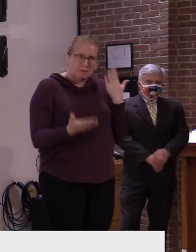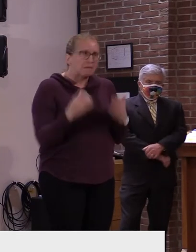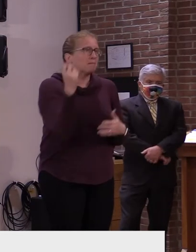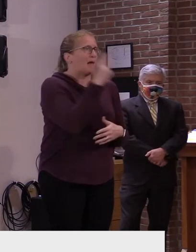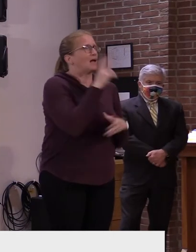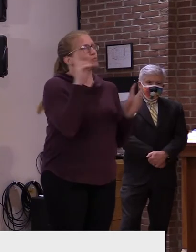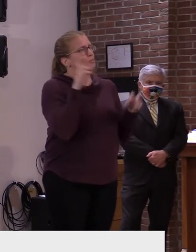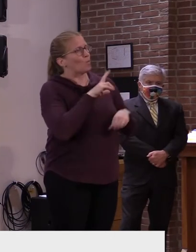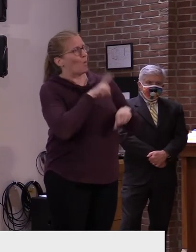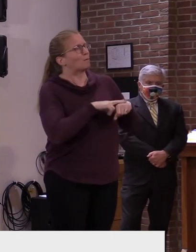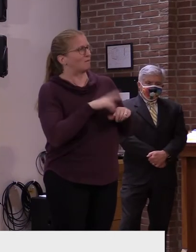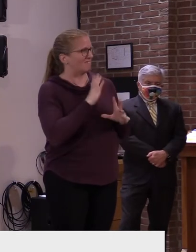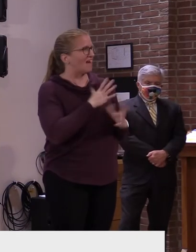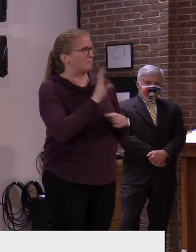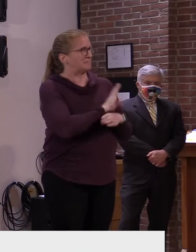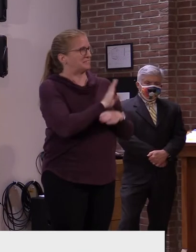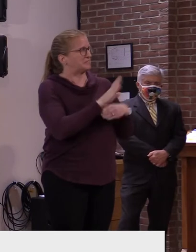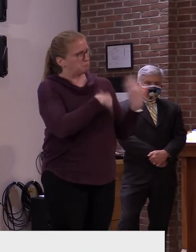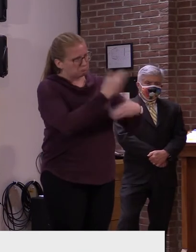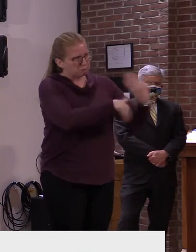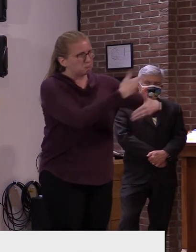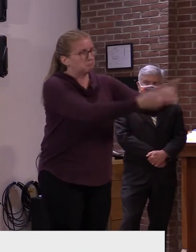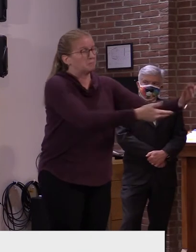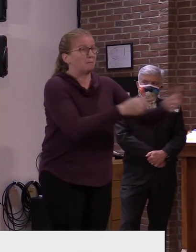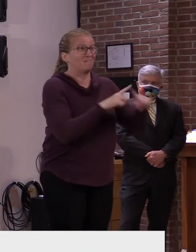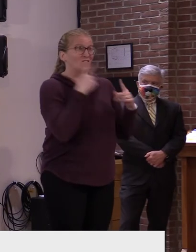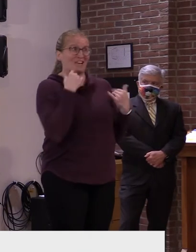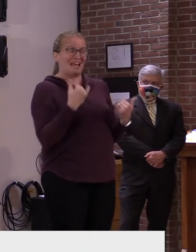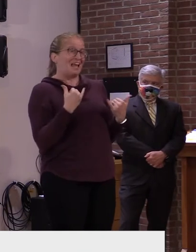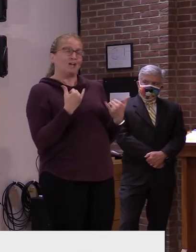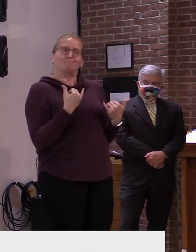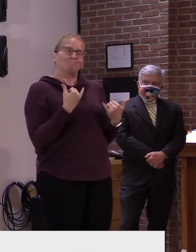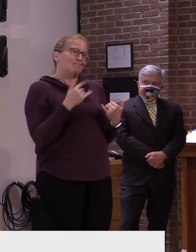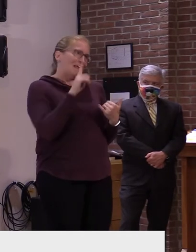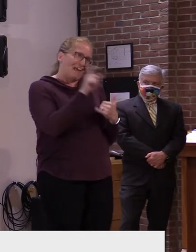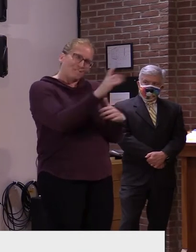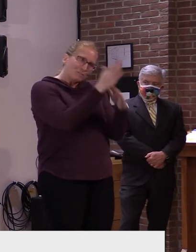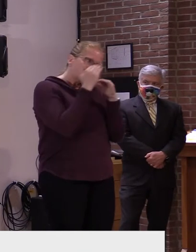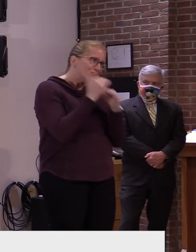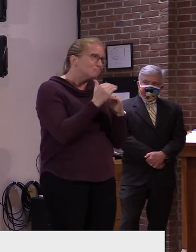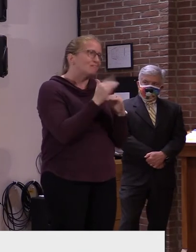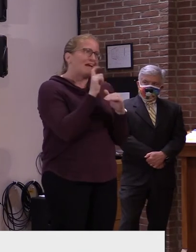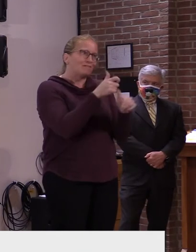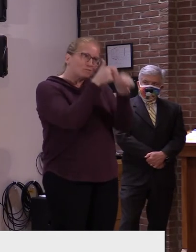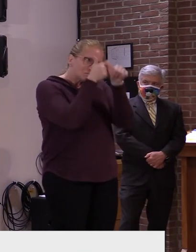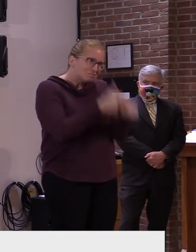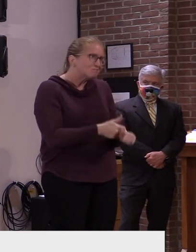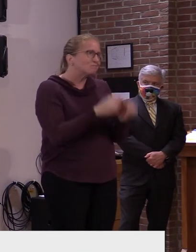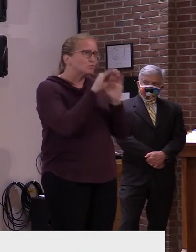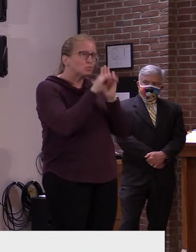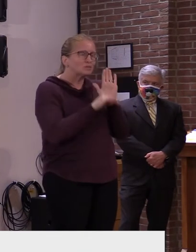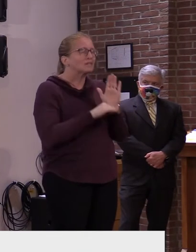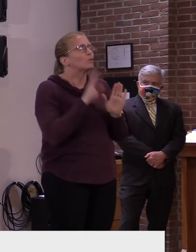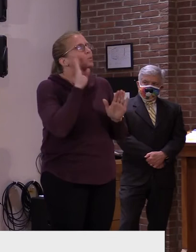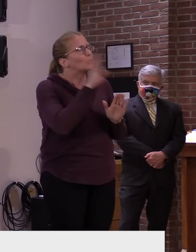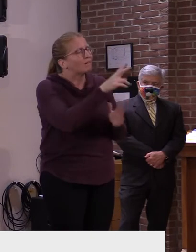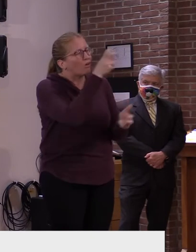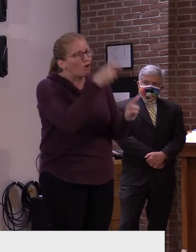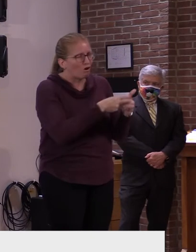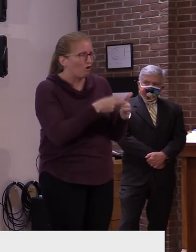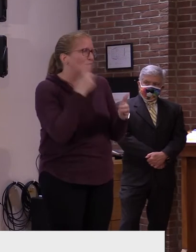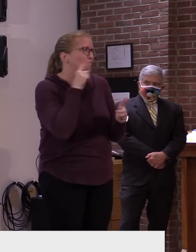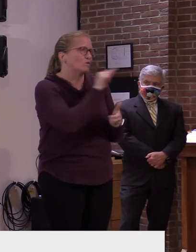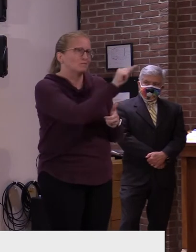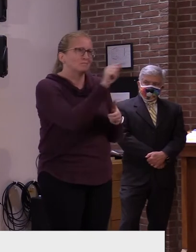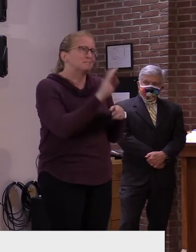these steps in order to get to the end and uh and i know that's going to be difficult for the hospitality sector but but if